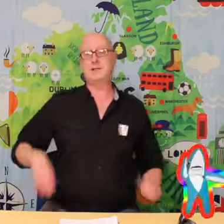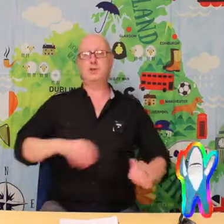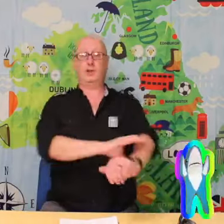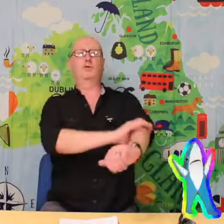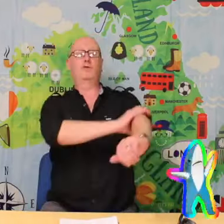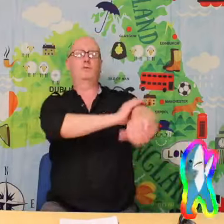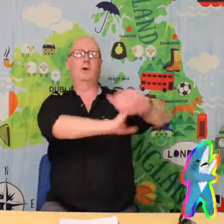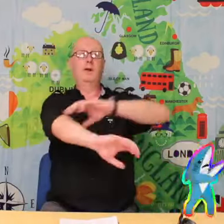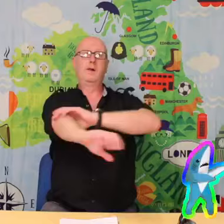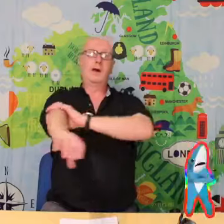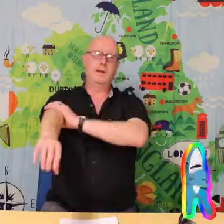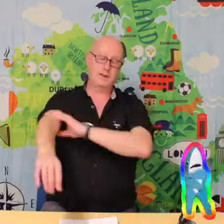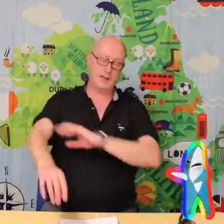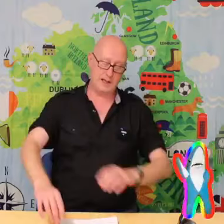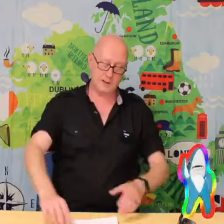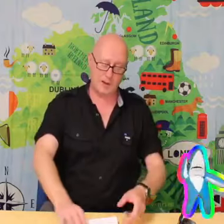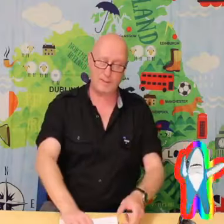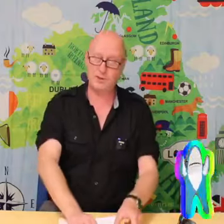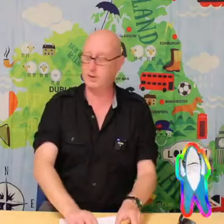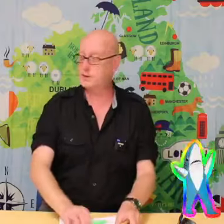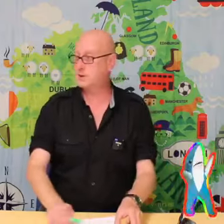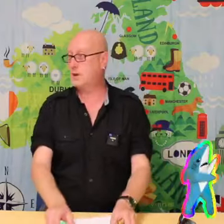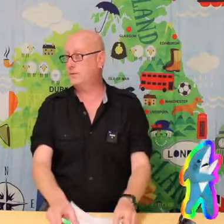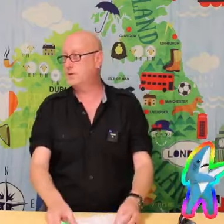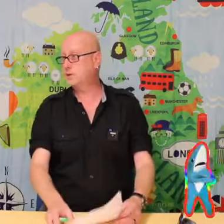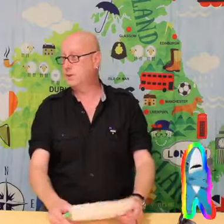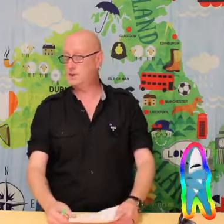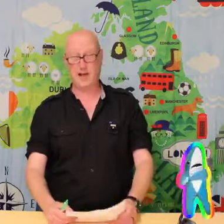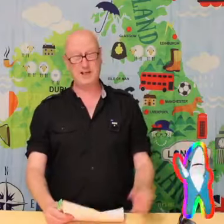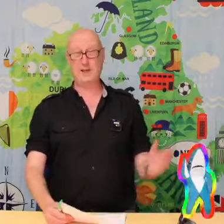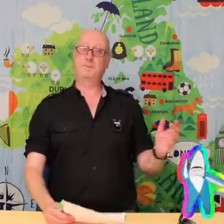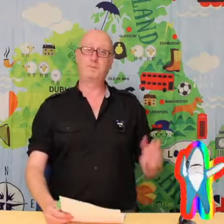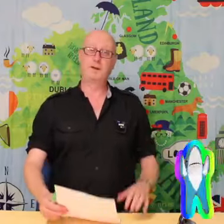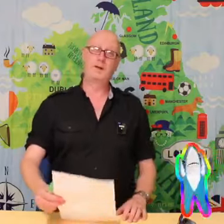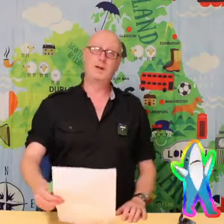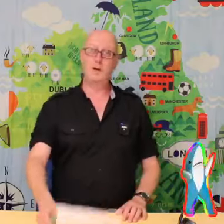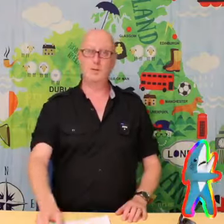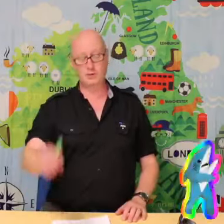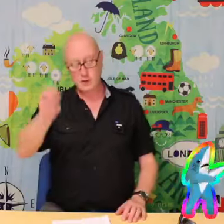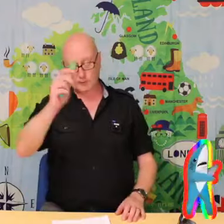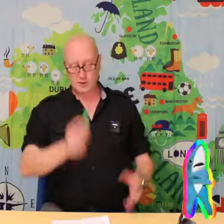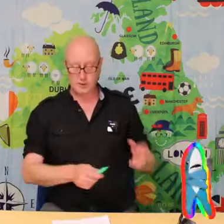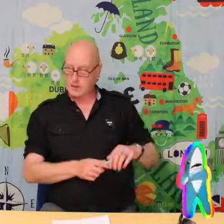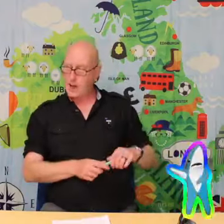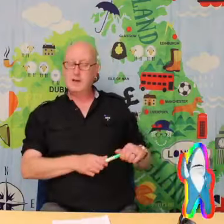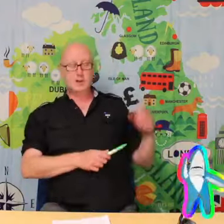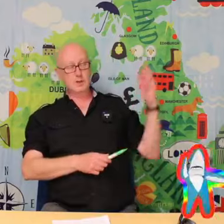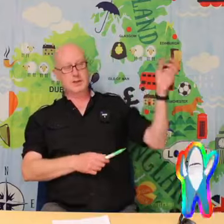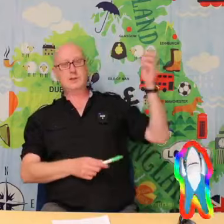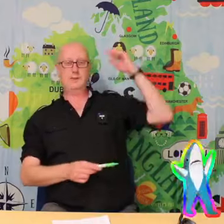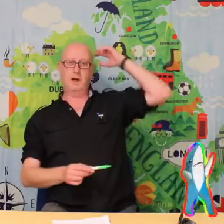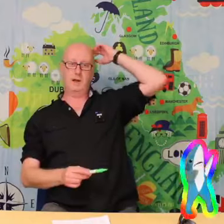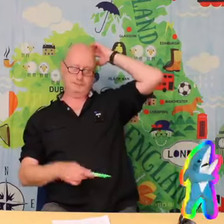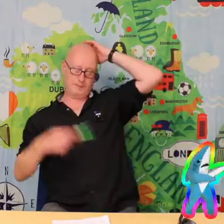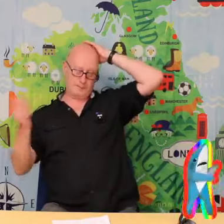enjoying the football, and his weapon of choice this evening is going to be cider. Yeah, it was strange enough because I was asking him, apart from that,